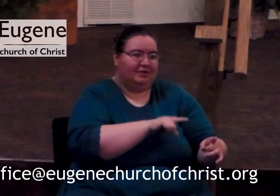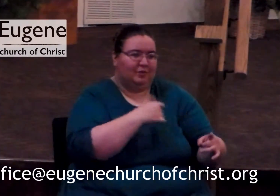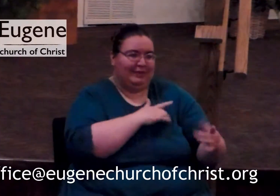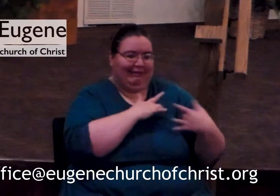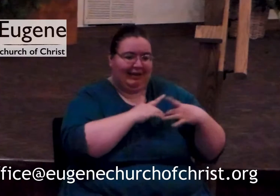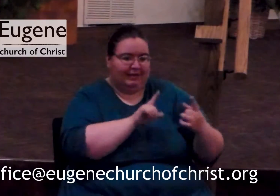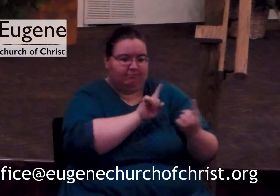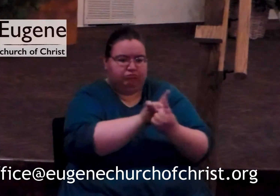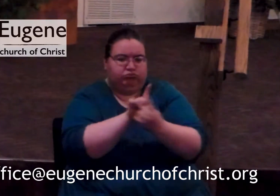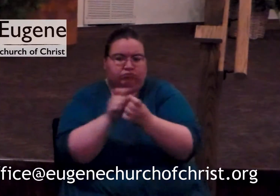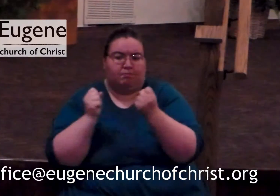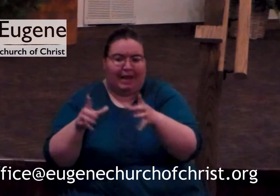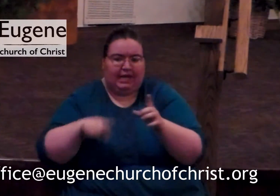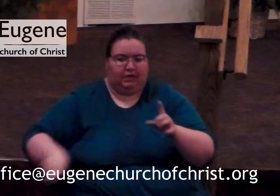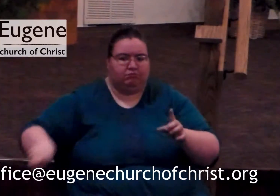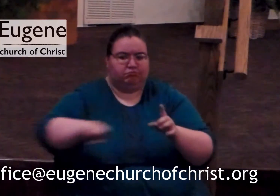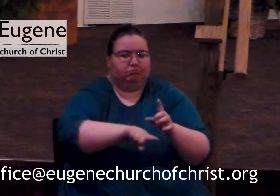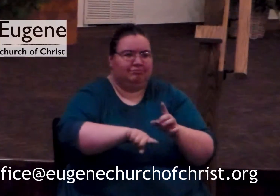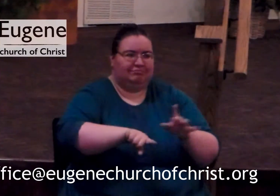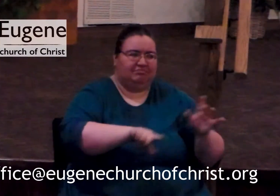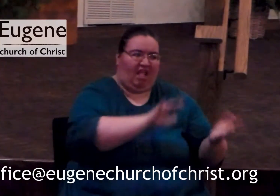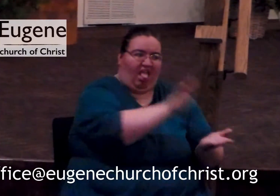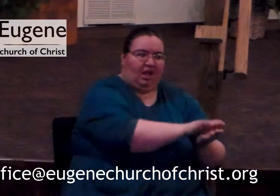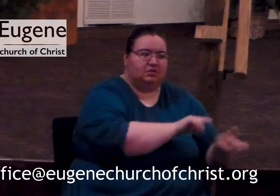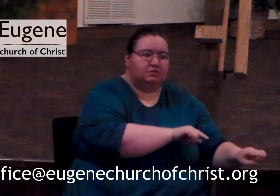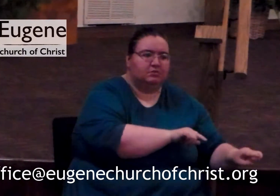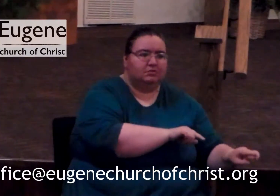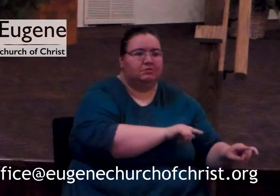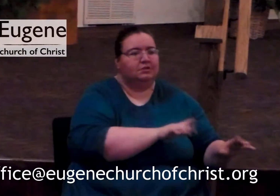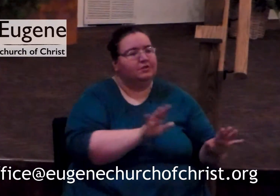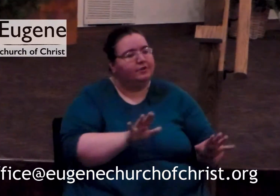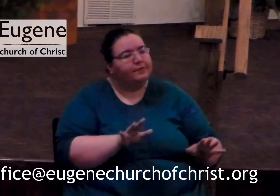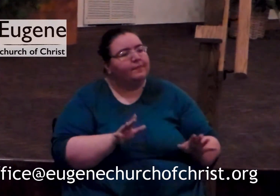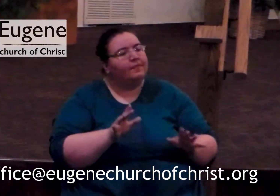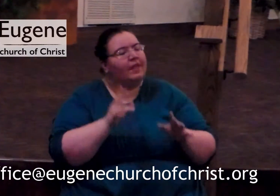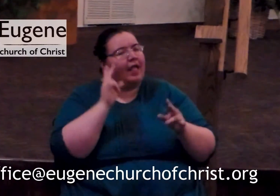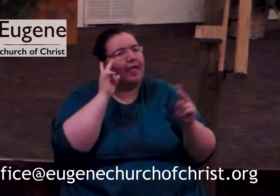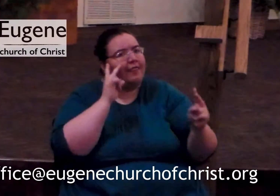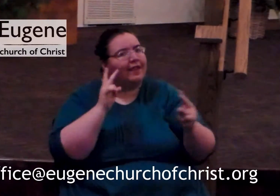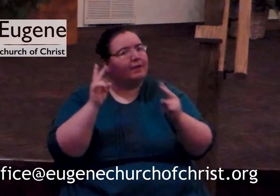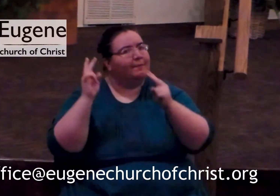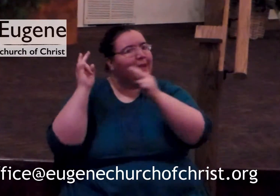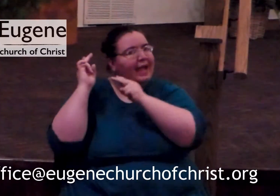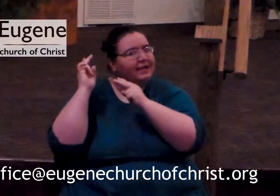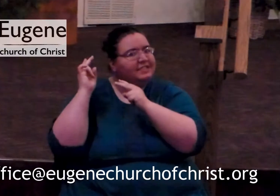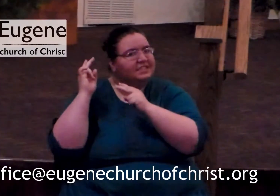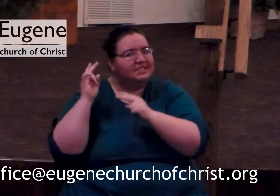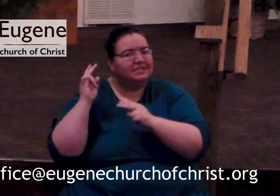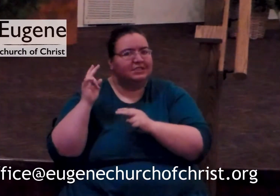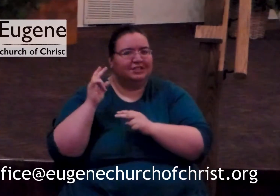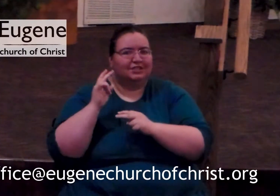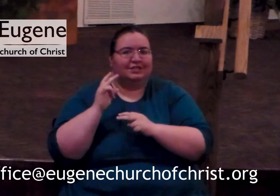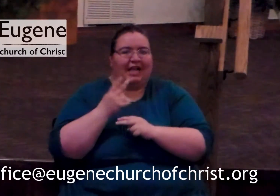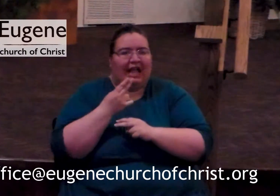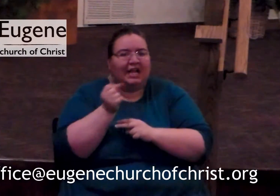if you will. Remember junior high, high school, college, those days when you're asking people out on dates, especially